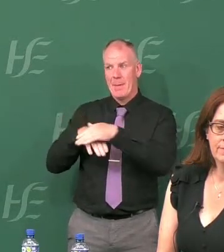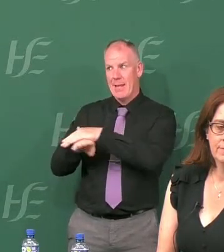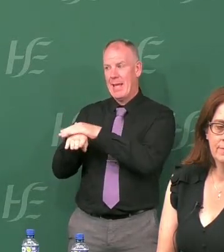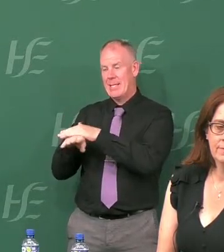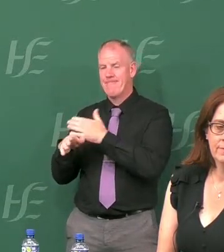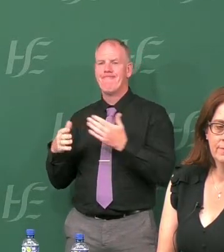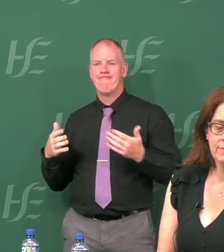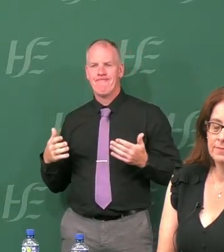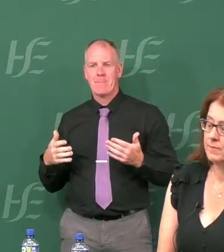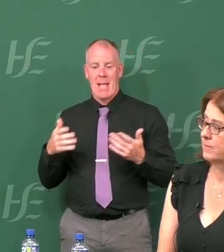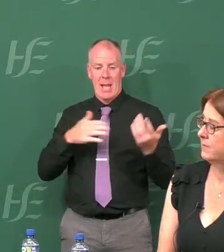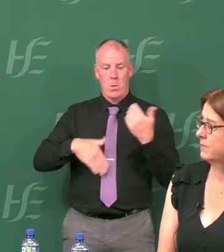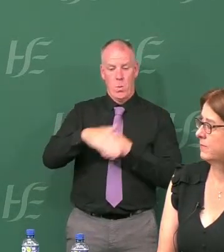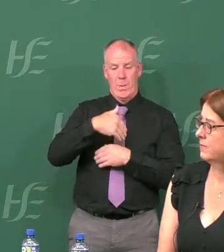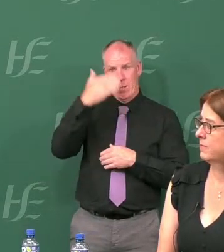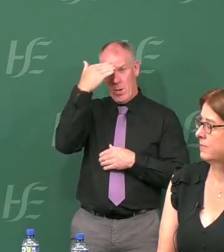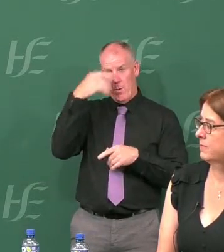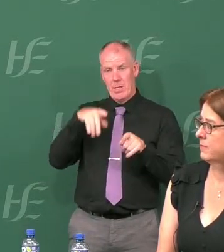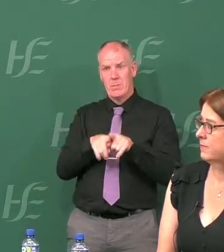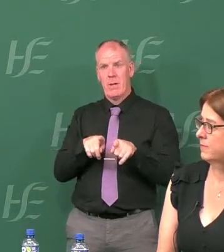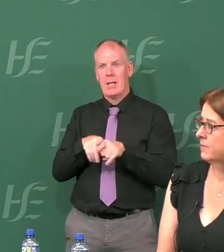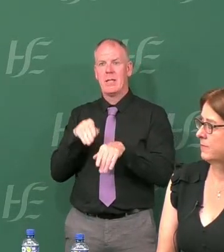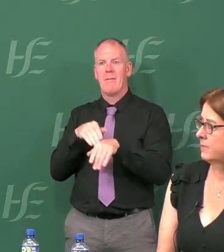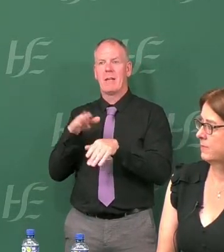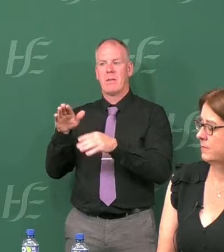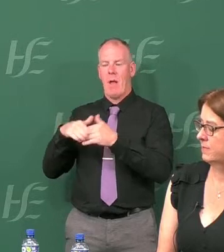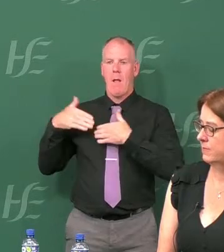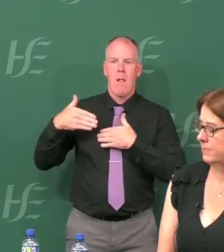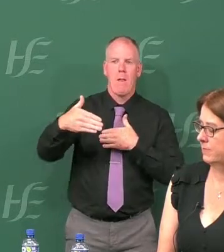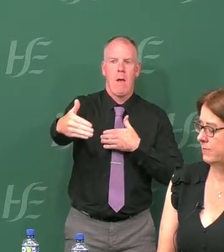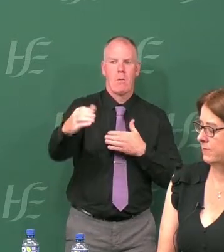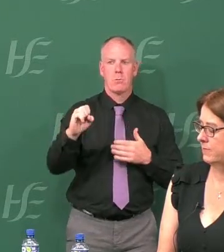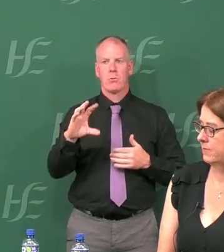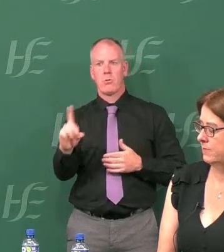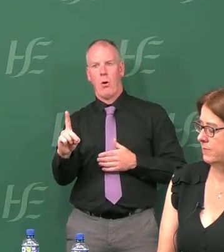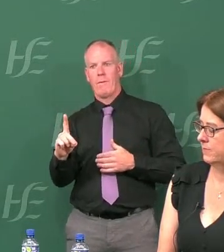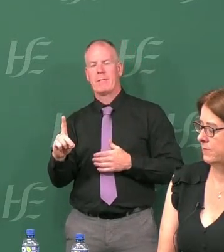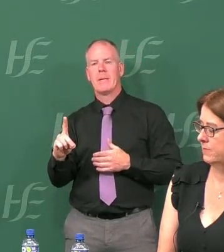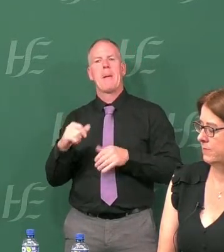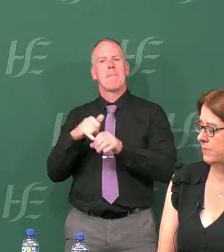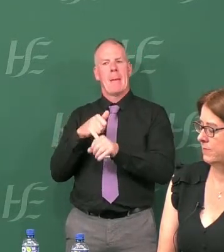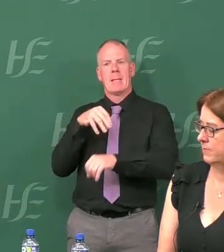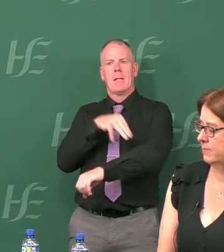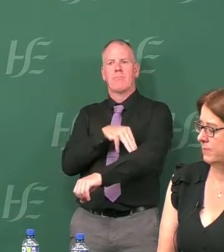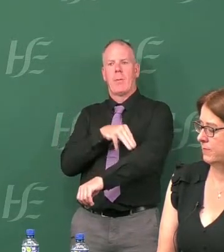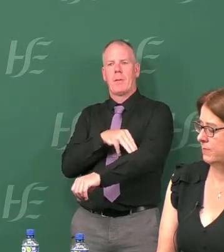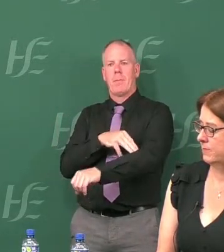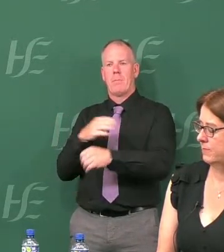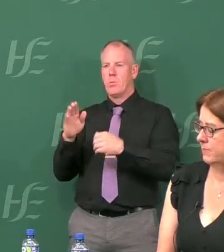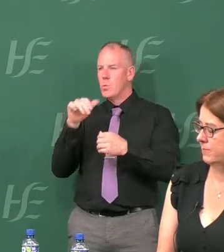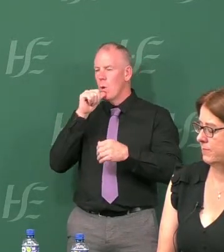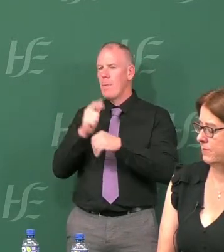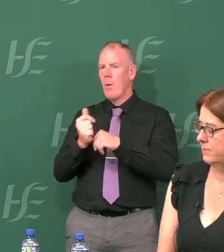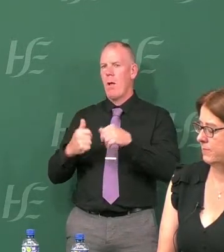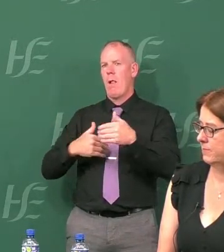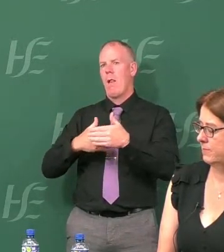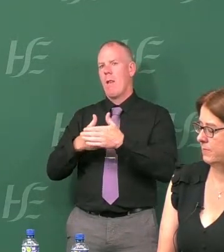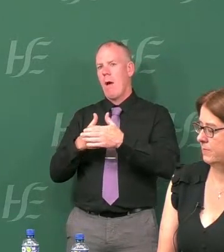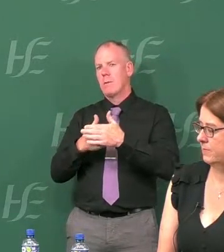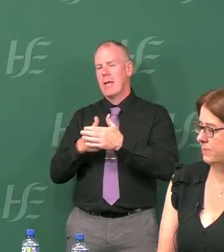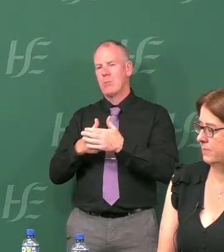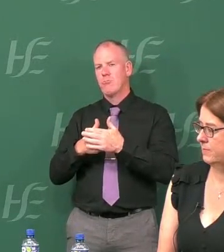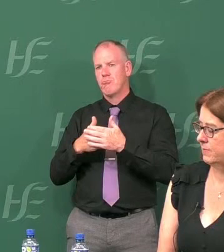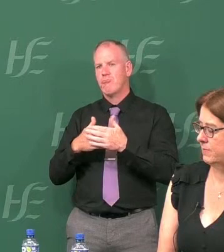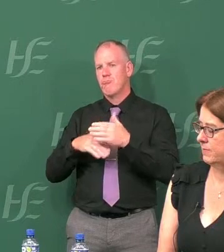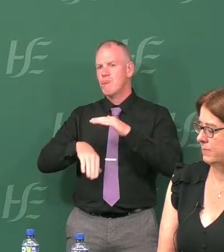So yes, and we also know in terms of the impacts of long COVID itself as a medical issue, but in terms of lockdowns, restrictions,